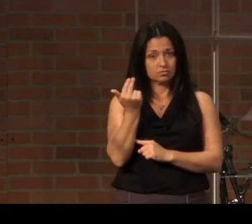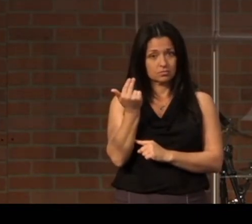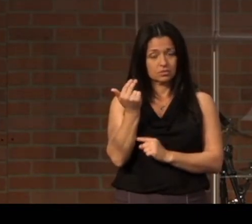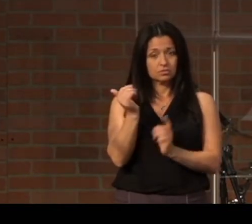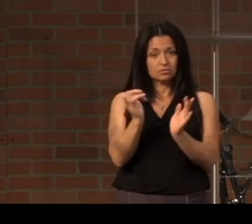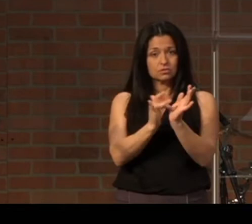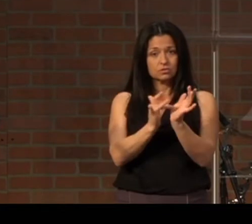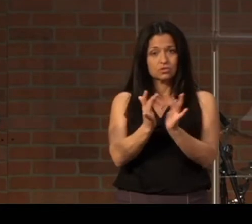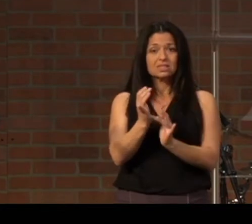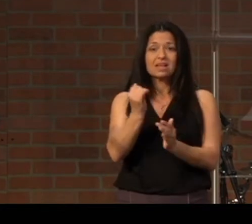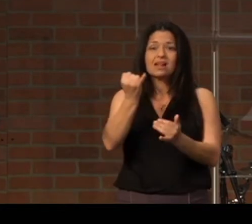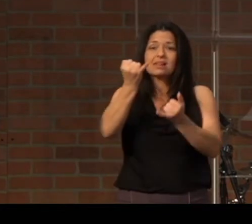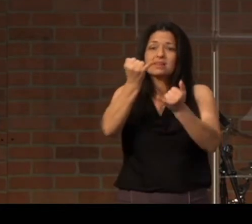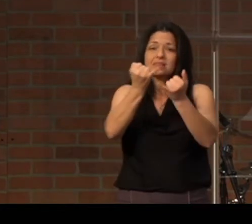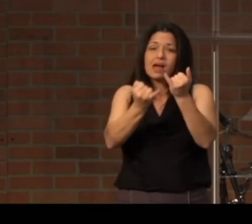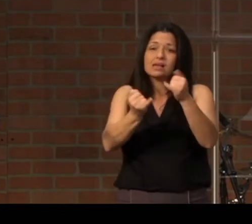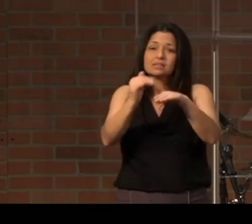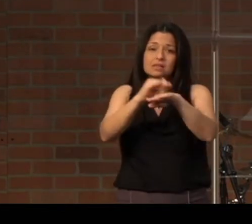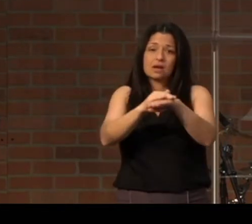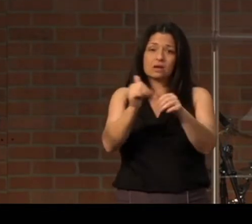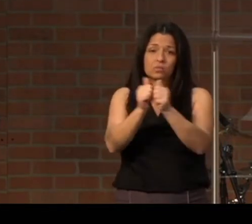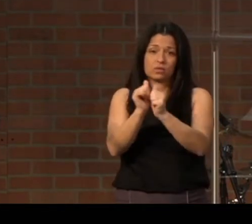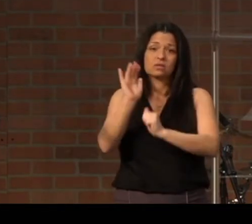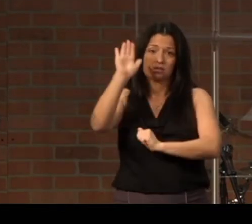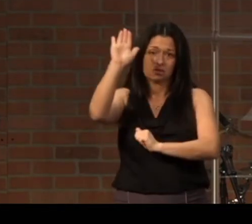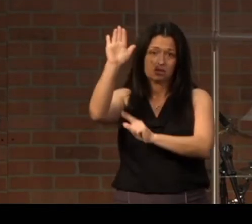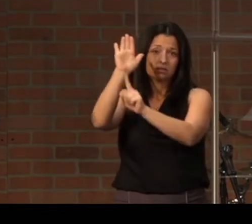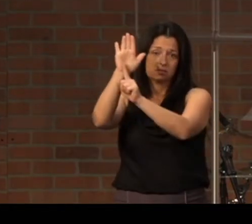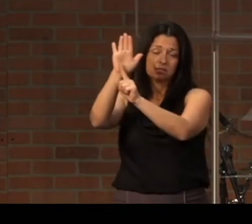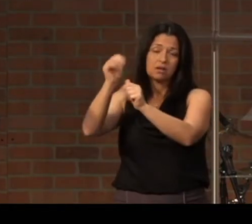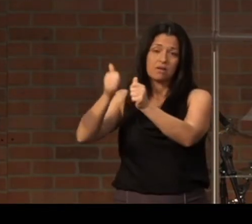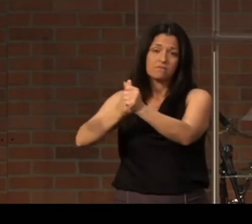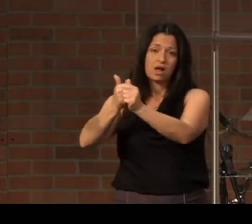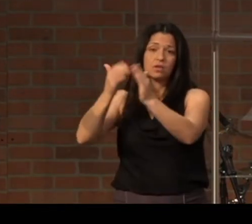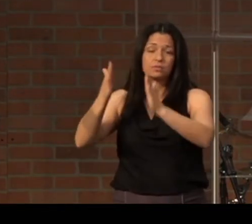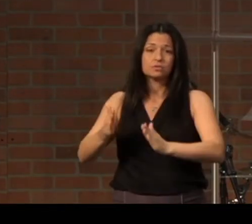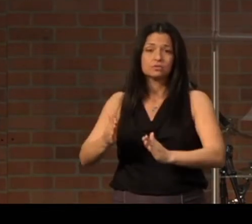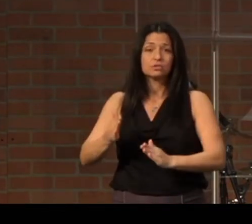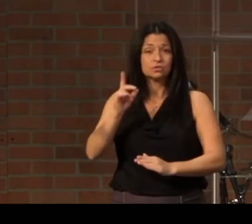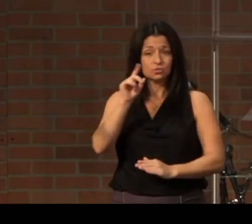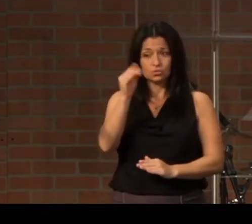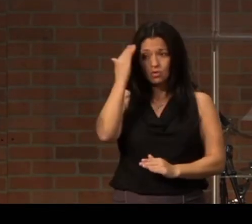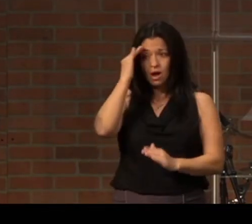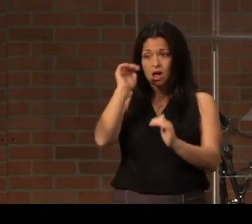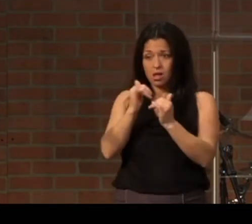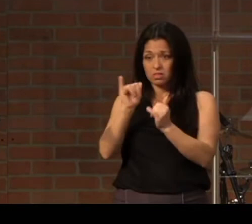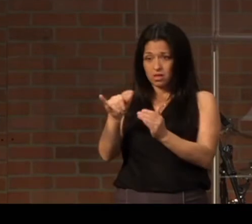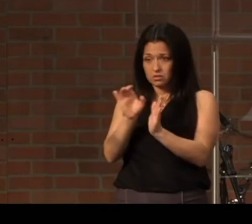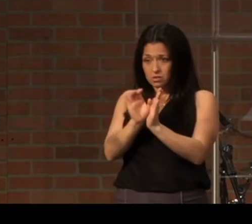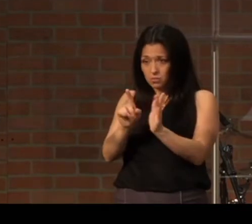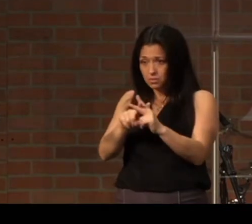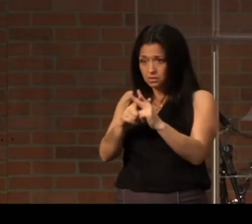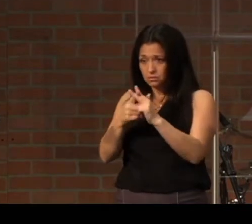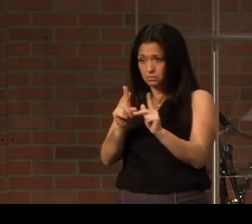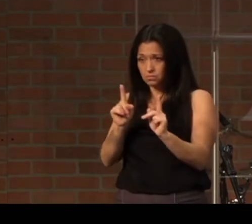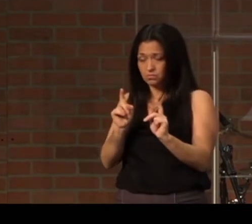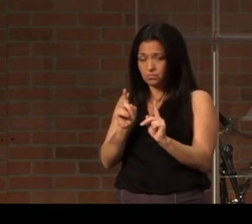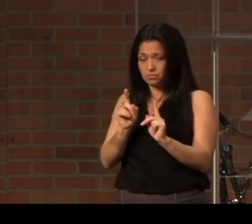John 13, Jesus' last night with his disciples. Do you know how the chapter begins?